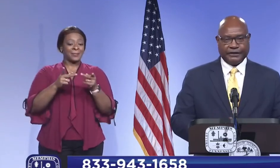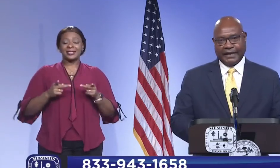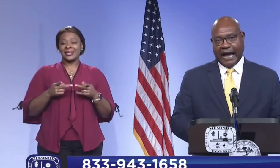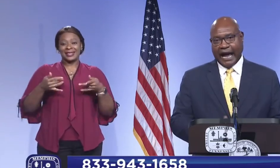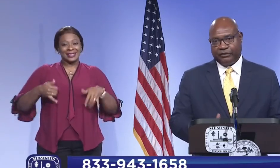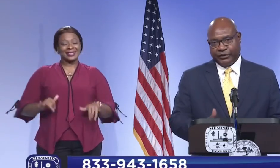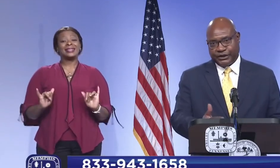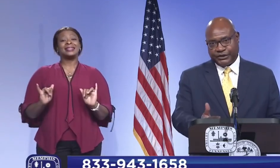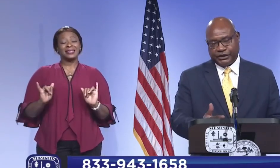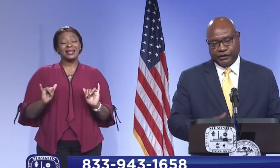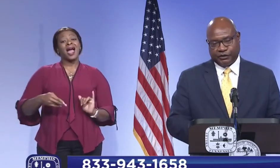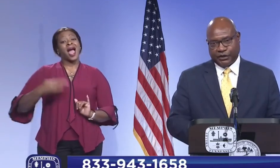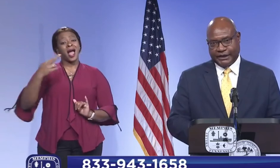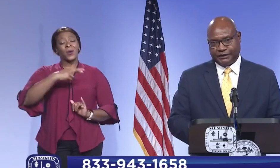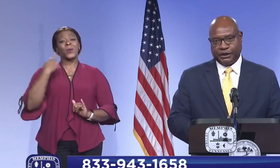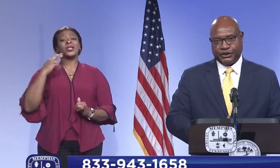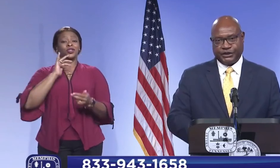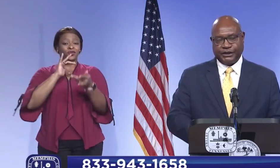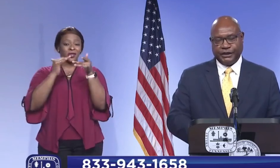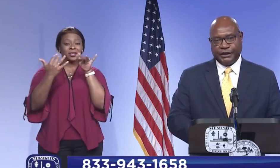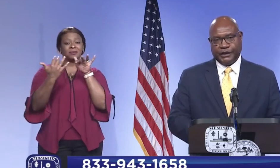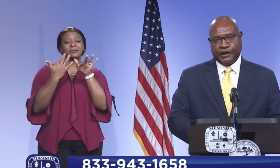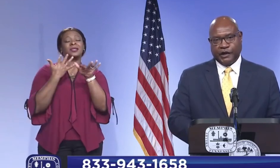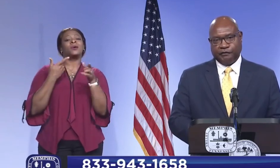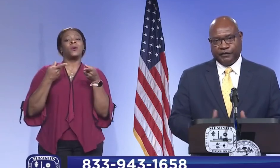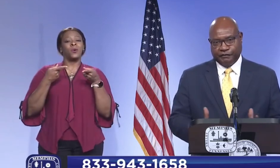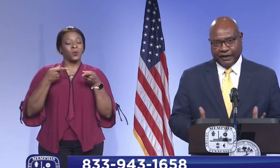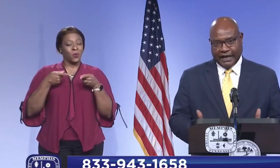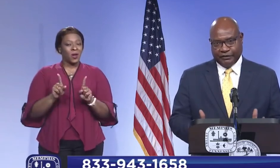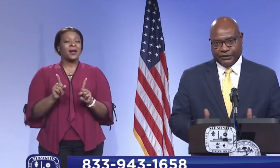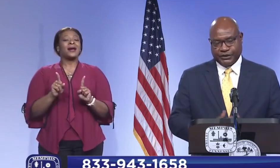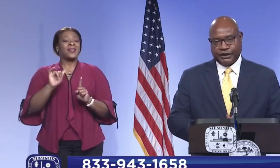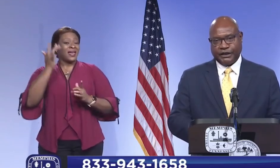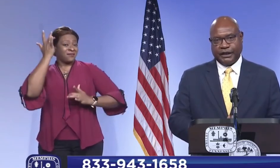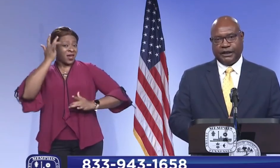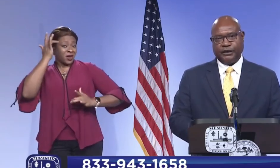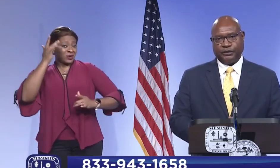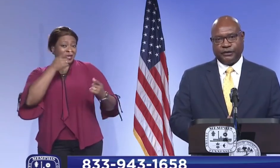is a high risk of transmission of the virus